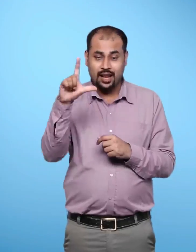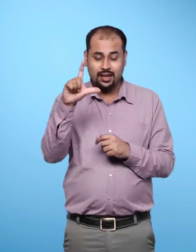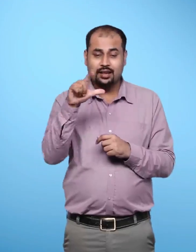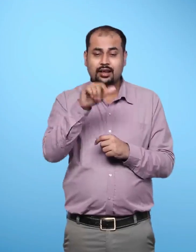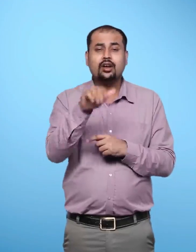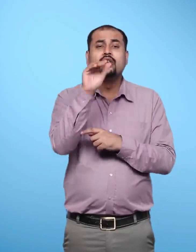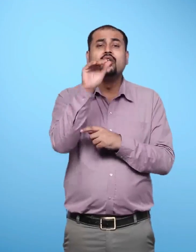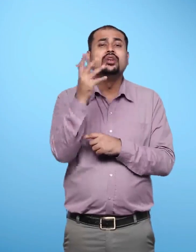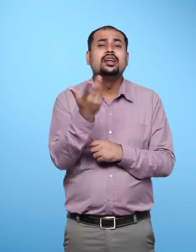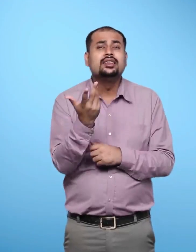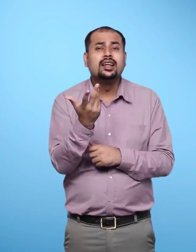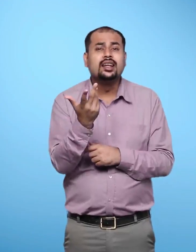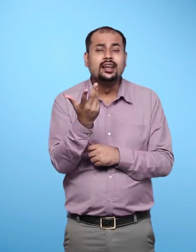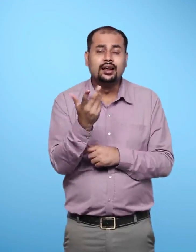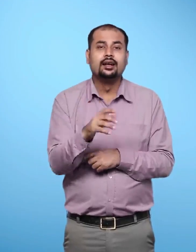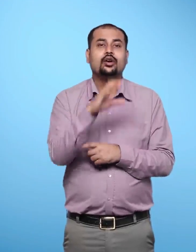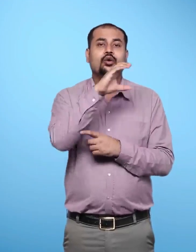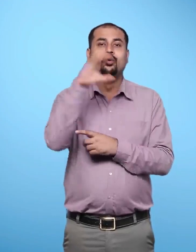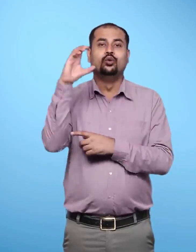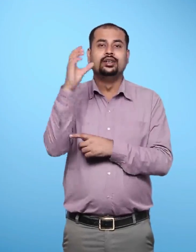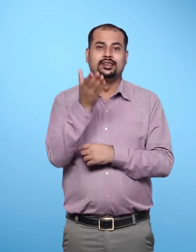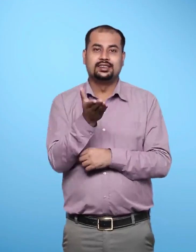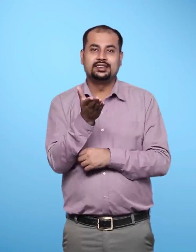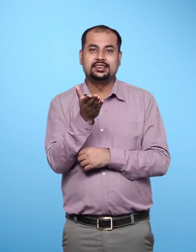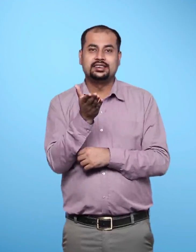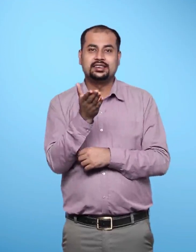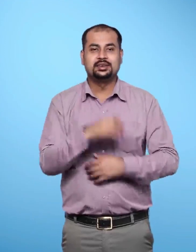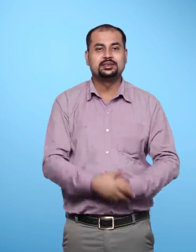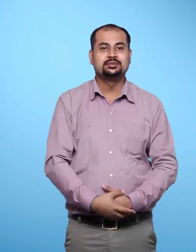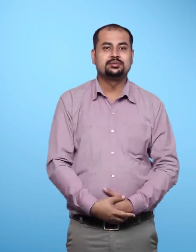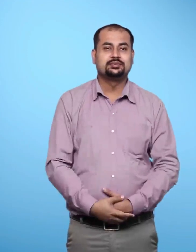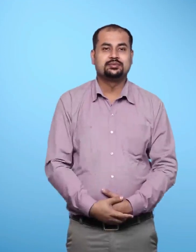"100 lakh is called a crore.